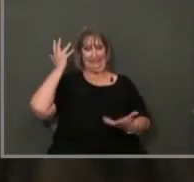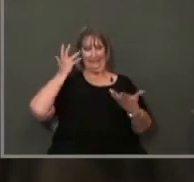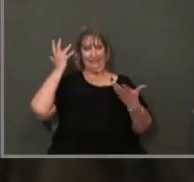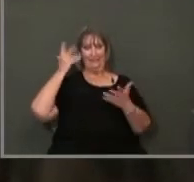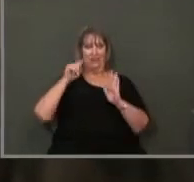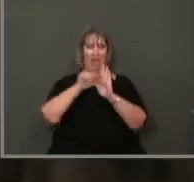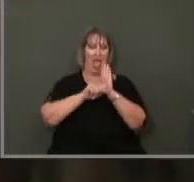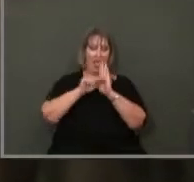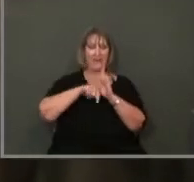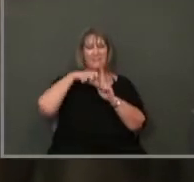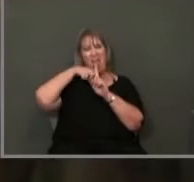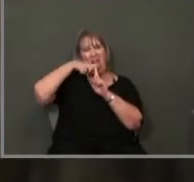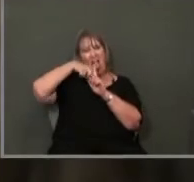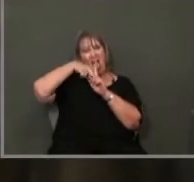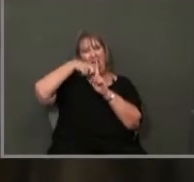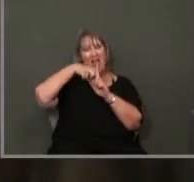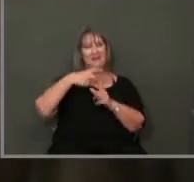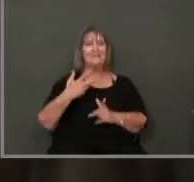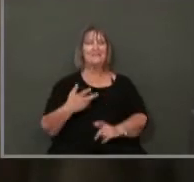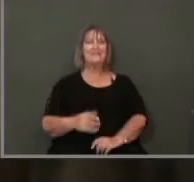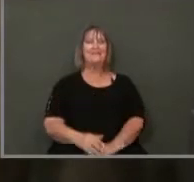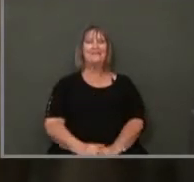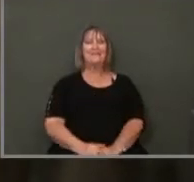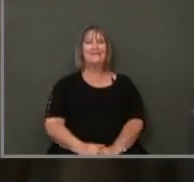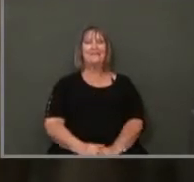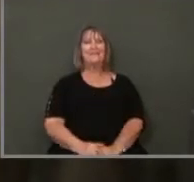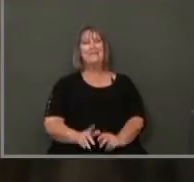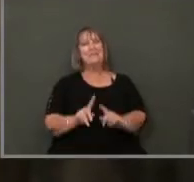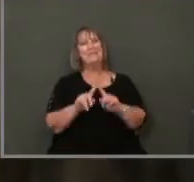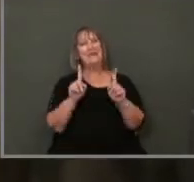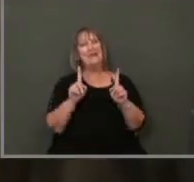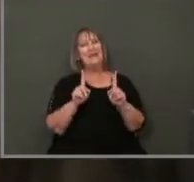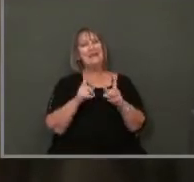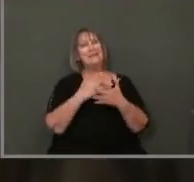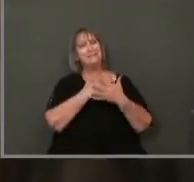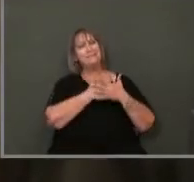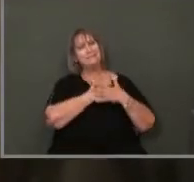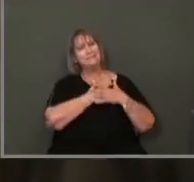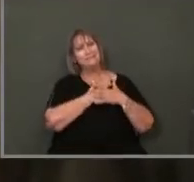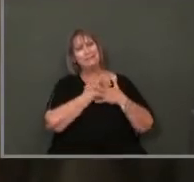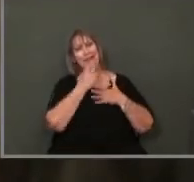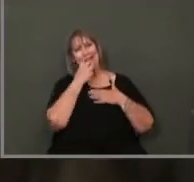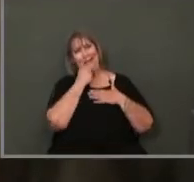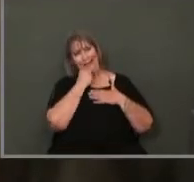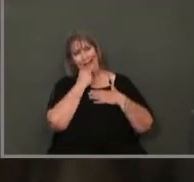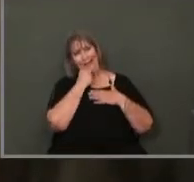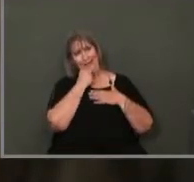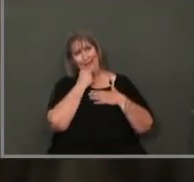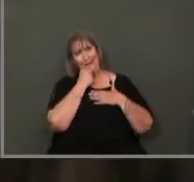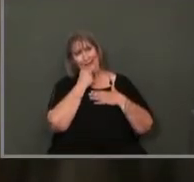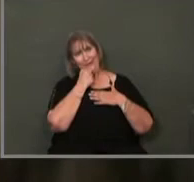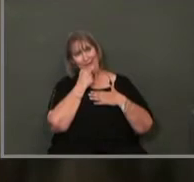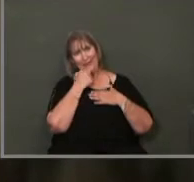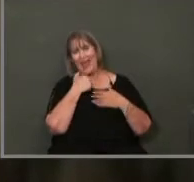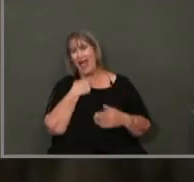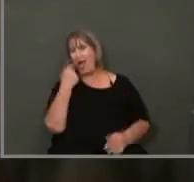naggy No. is the word, but it's something that is very dear to my heart. Yeah. I have always thought about innovation. It